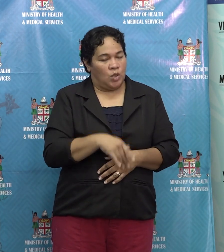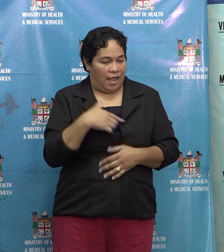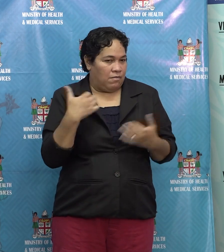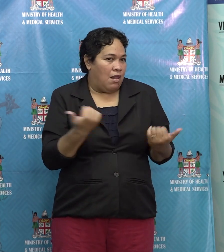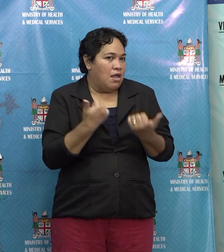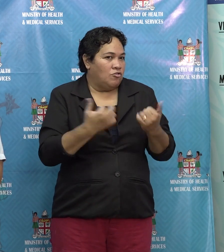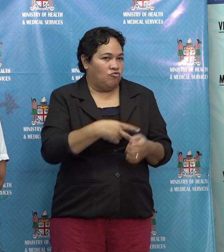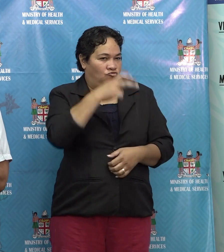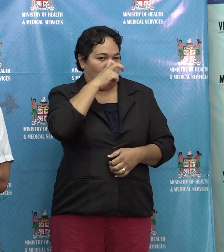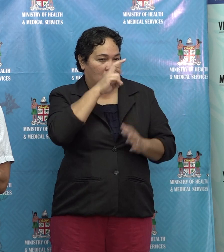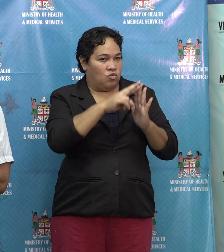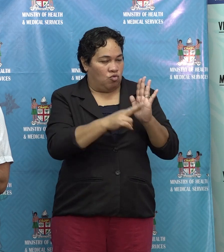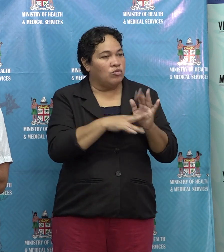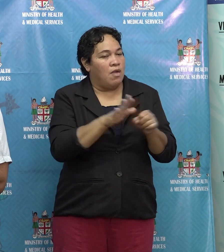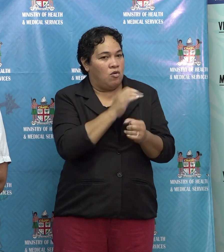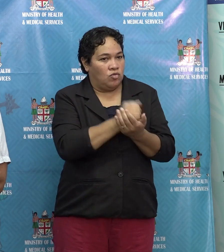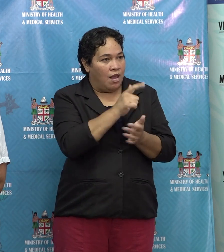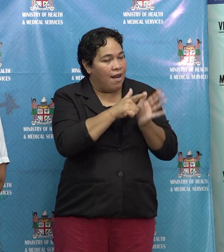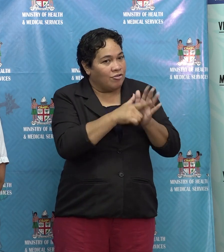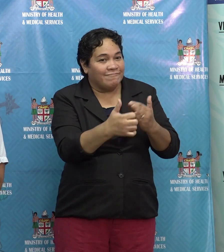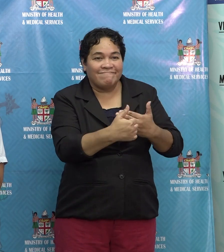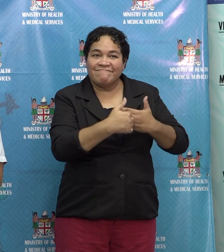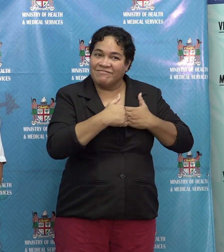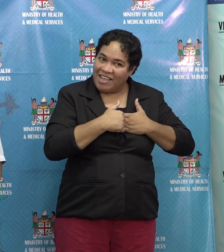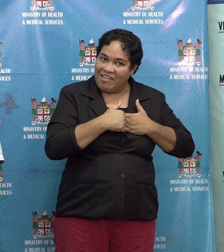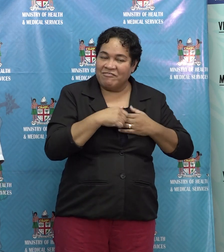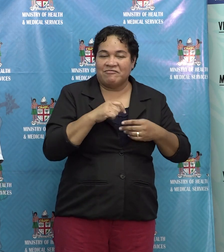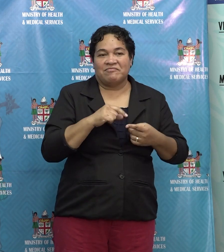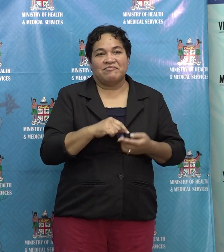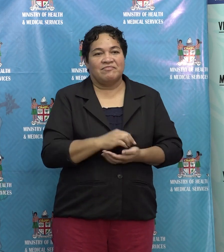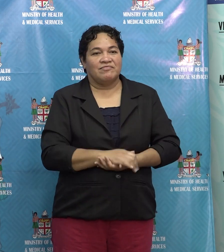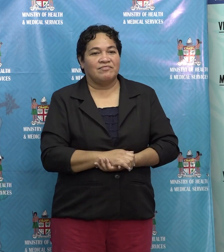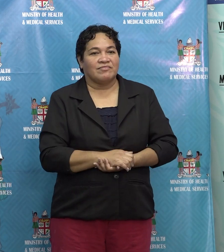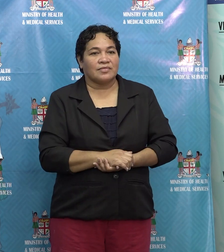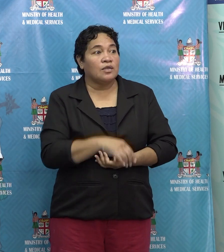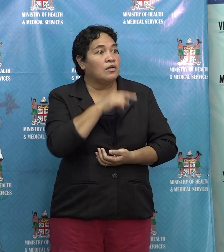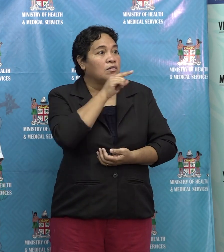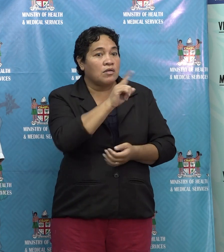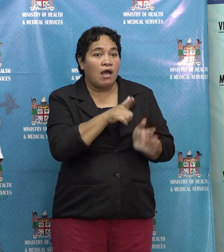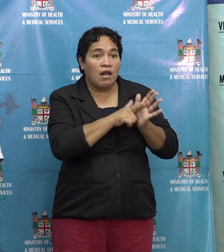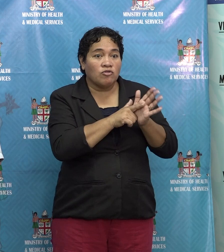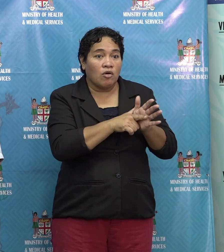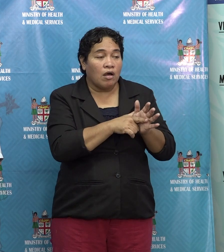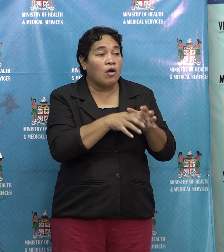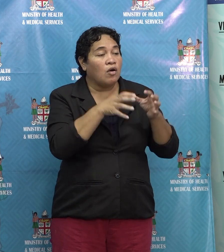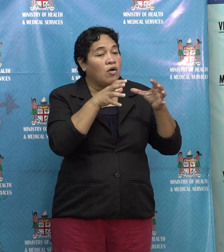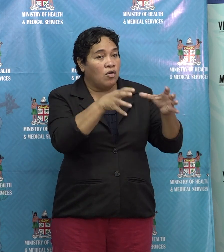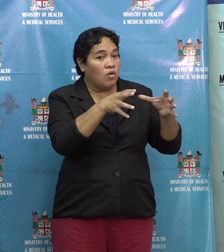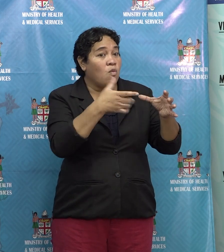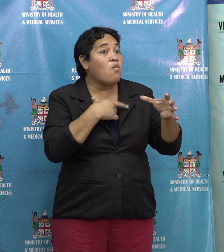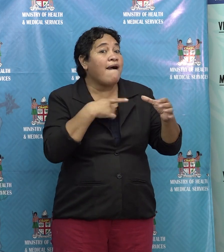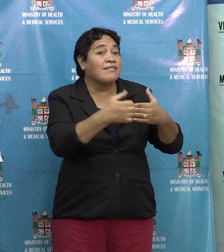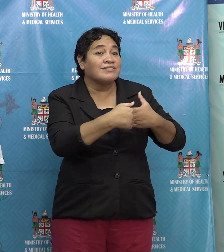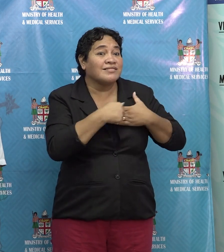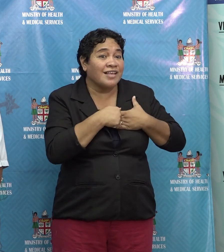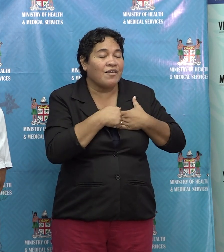in place to make sure that it is safe. And there is currently, as I said, the biggest thing that makes Lautoka Hospital safe